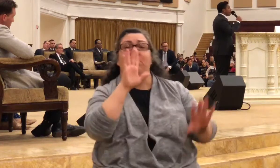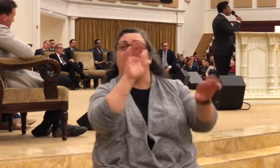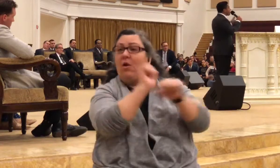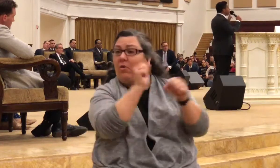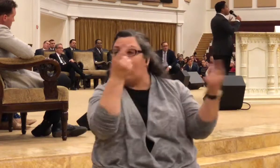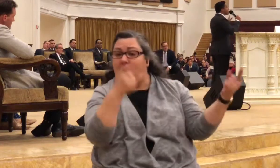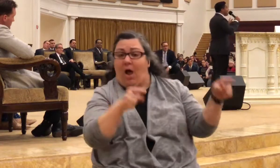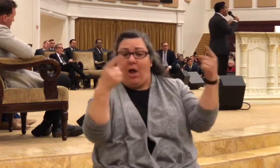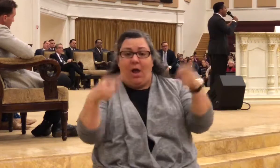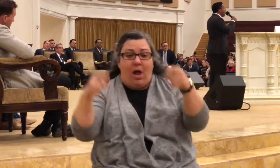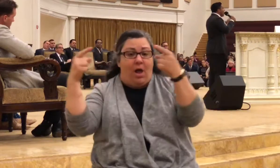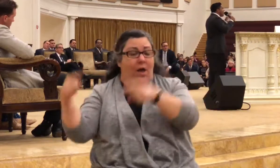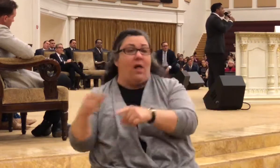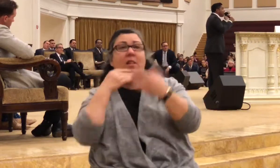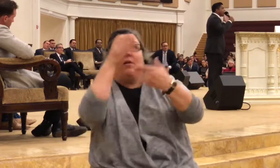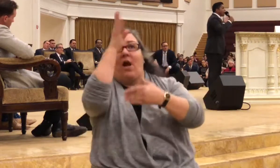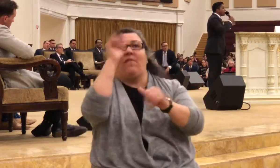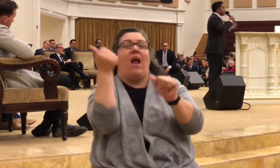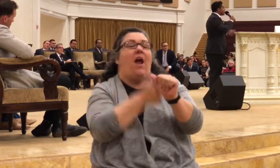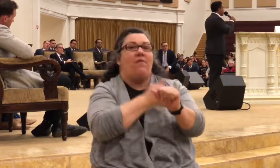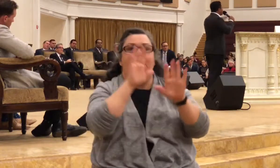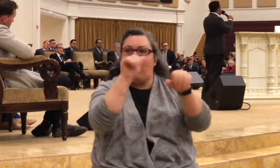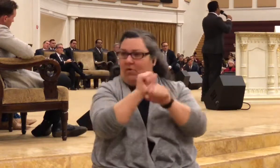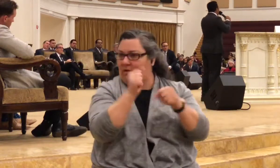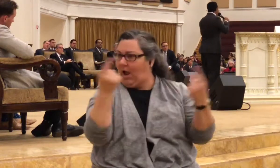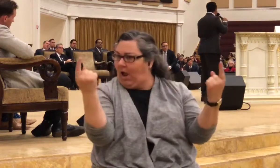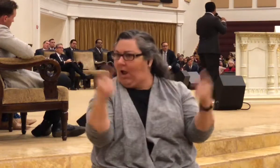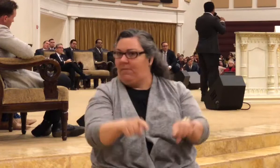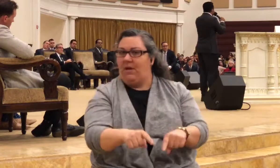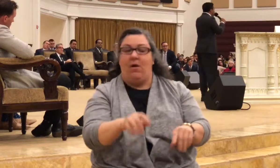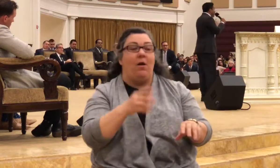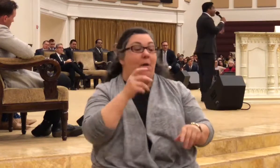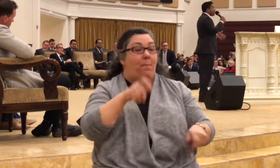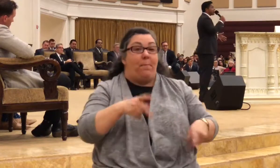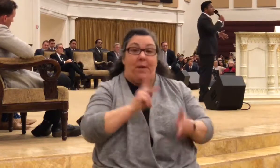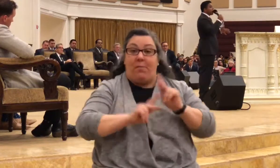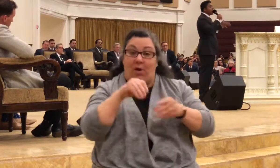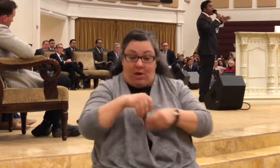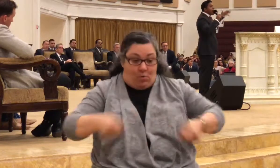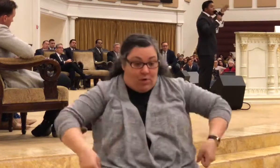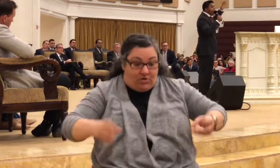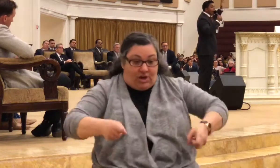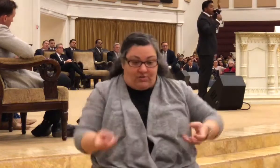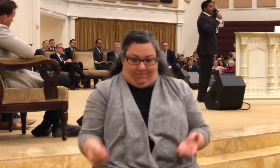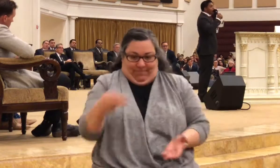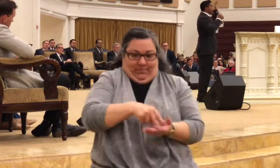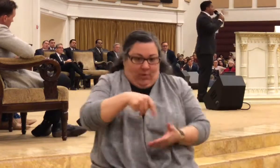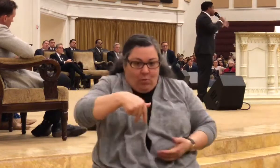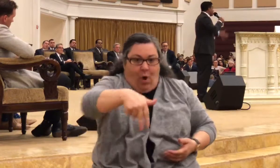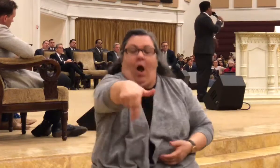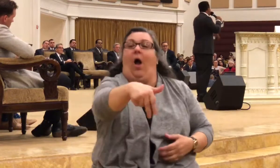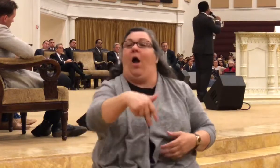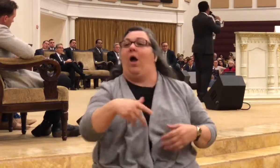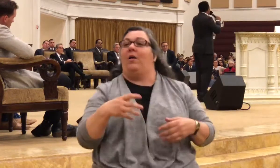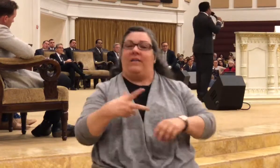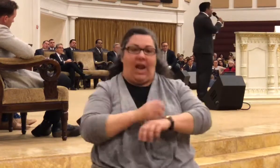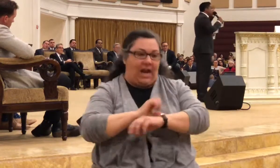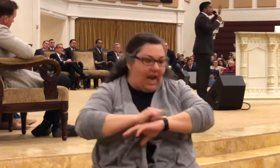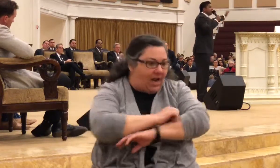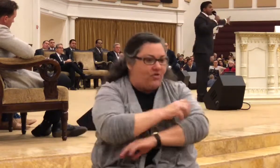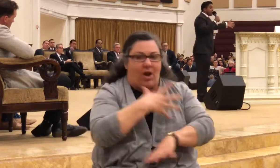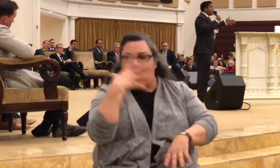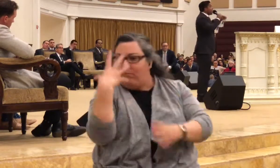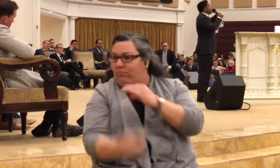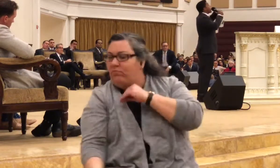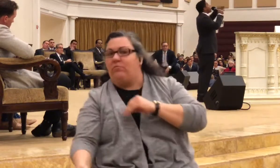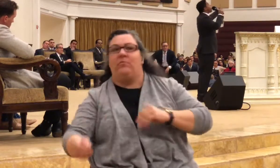God for every miracle he's done. We've seen people get out of wheelchairs and blind eyes open and deaf ears open and different cancers leave and all